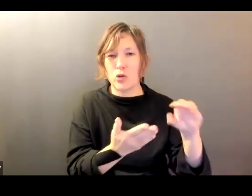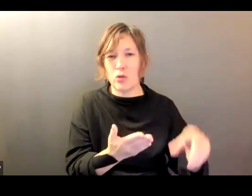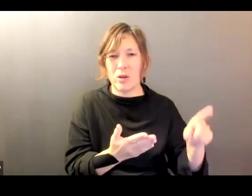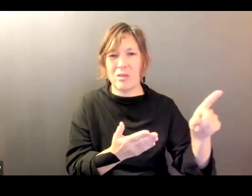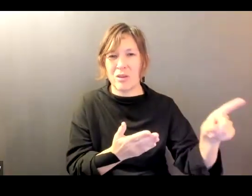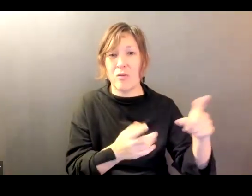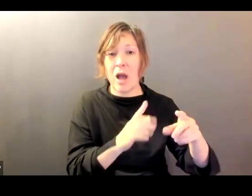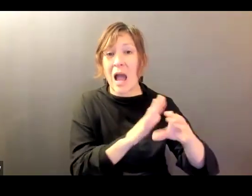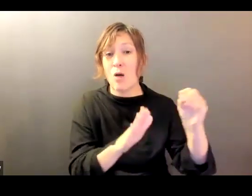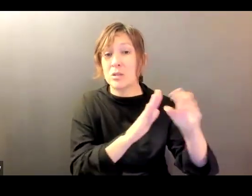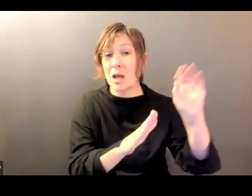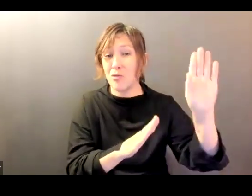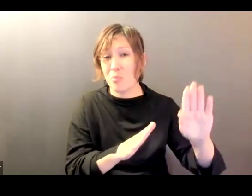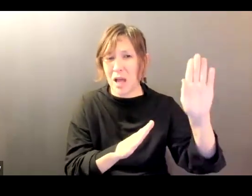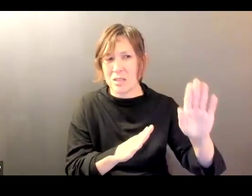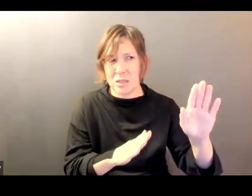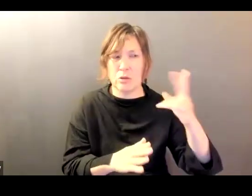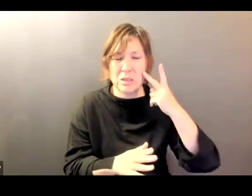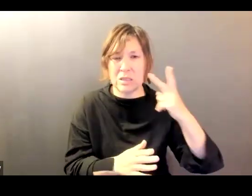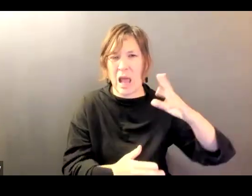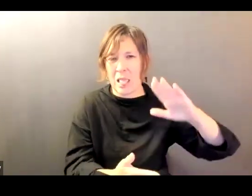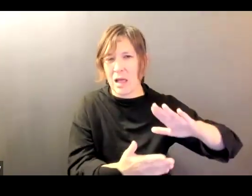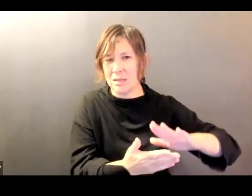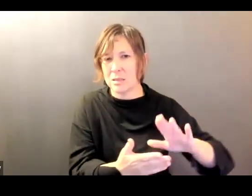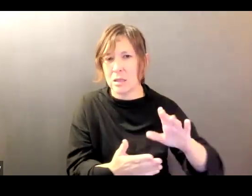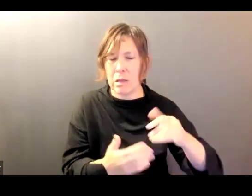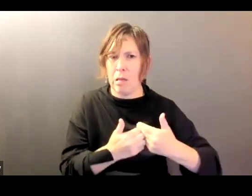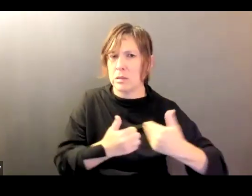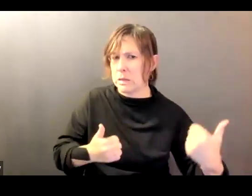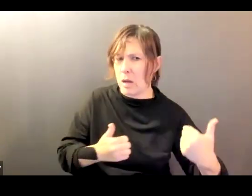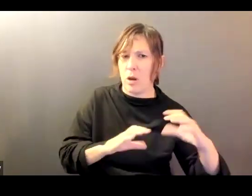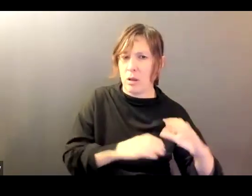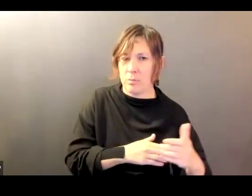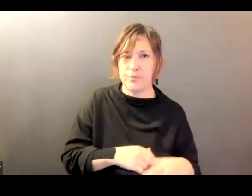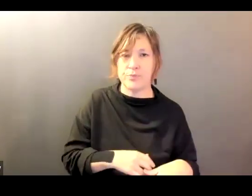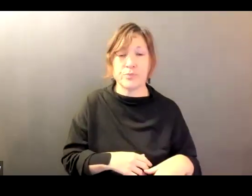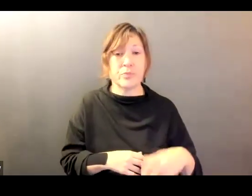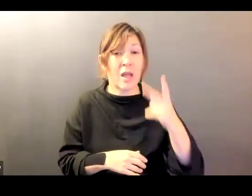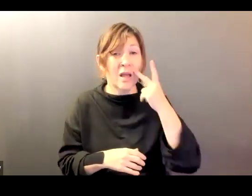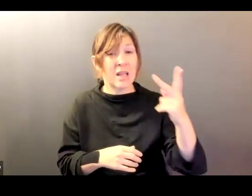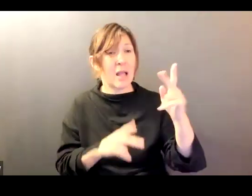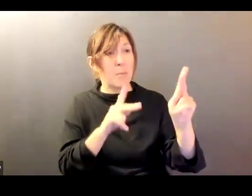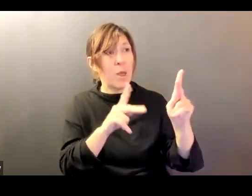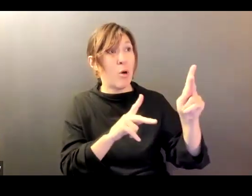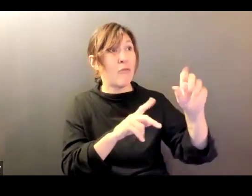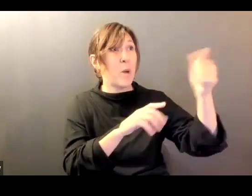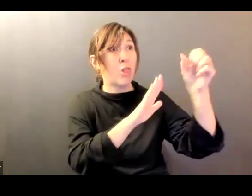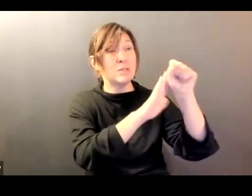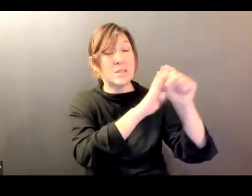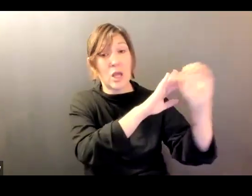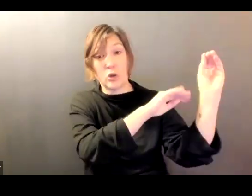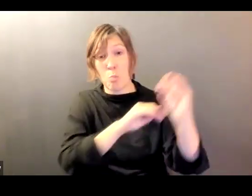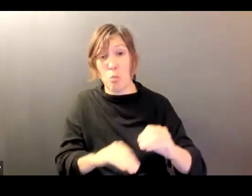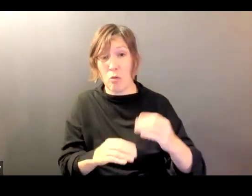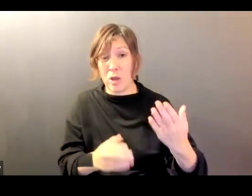that post-pandemic, we saw a lot of students moving around the state and moving into us. And those students were coming with some